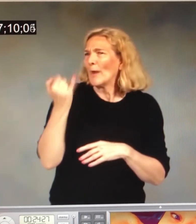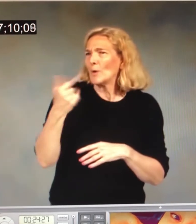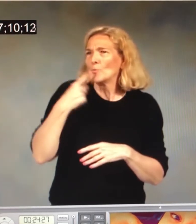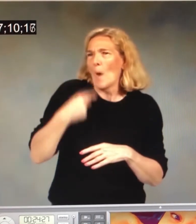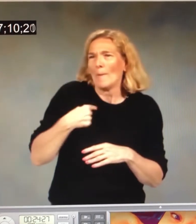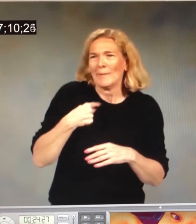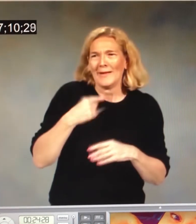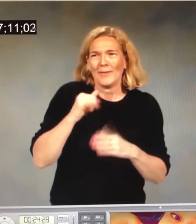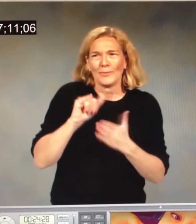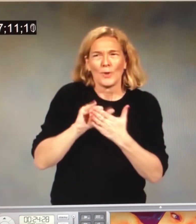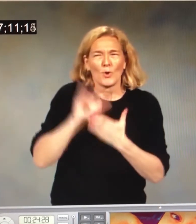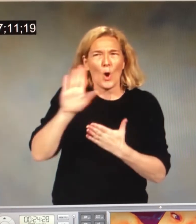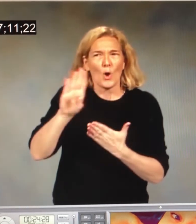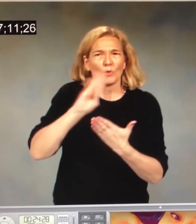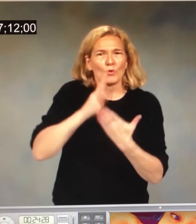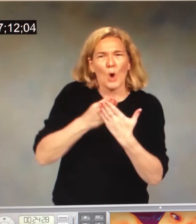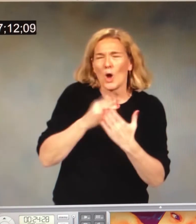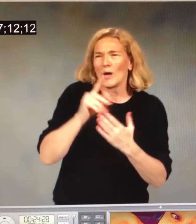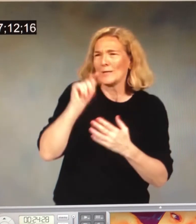a classroom.